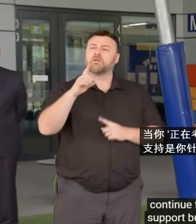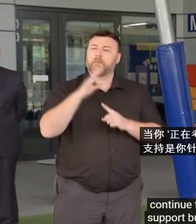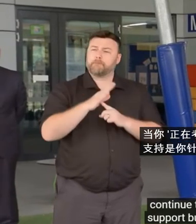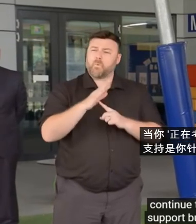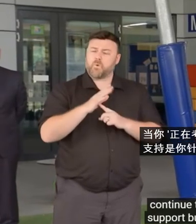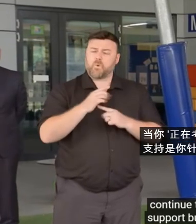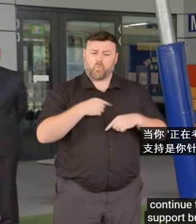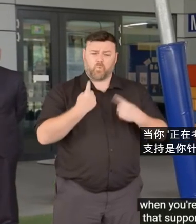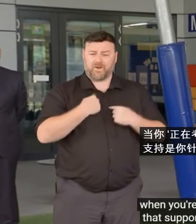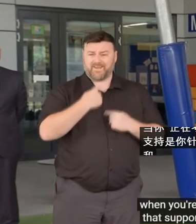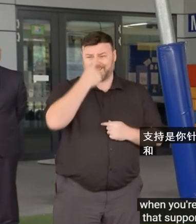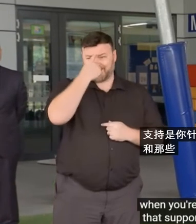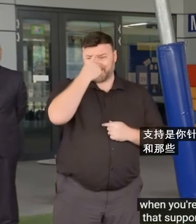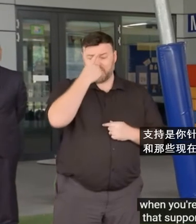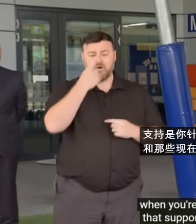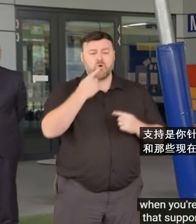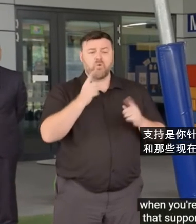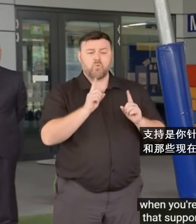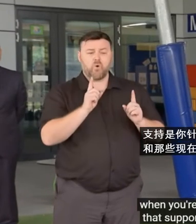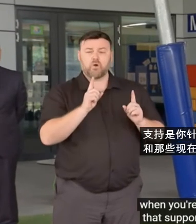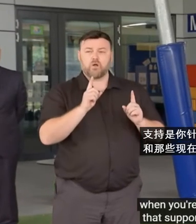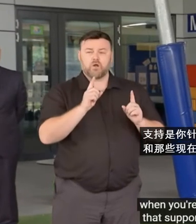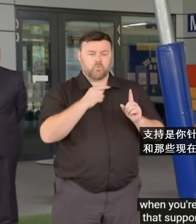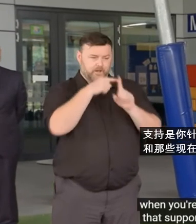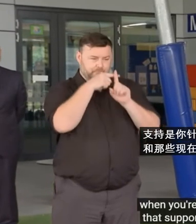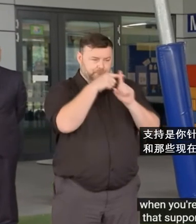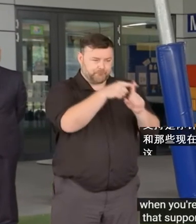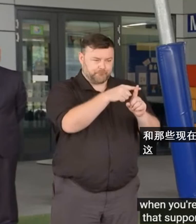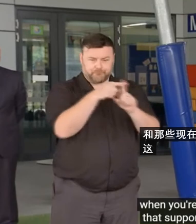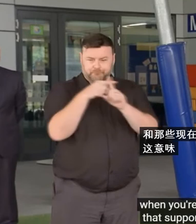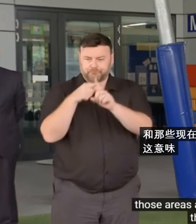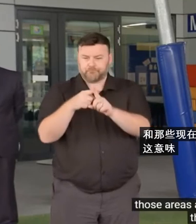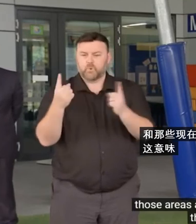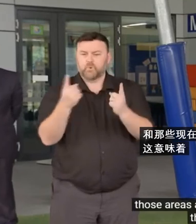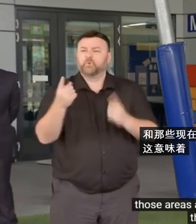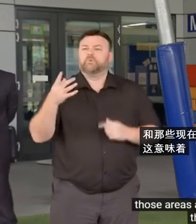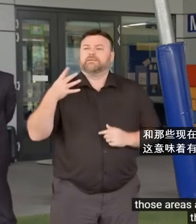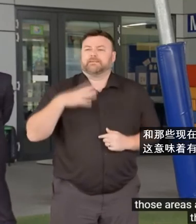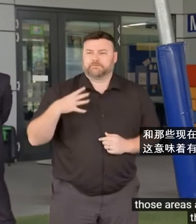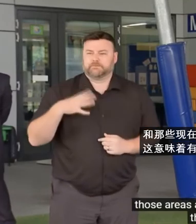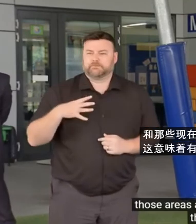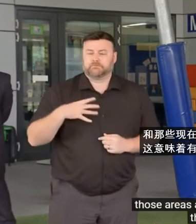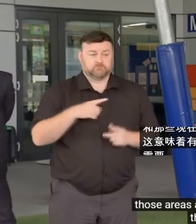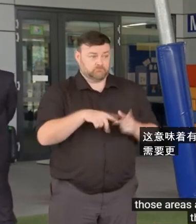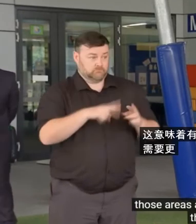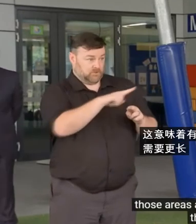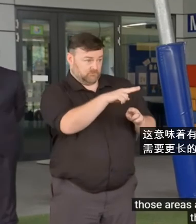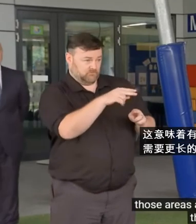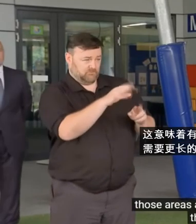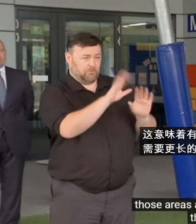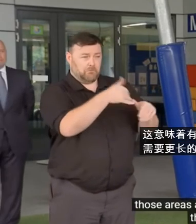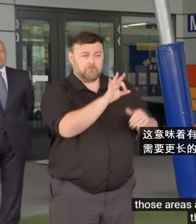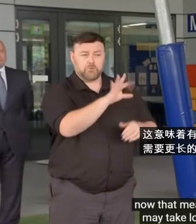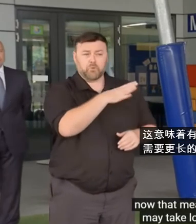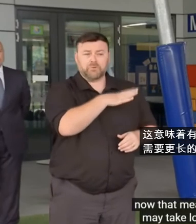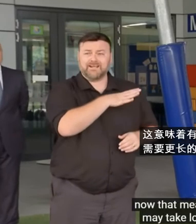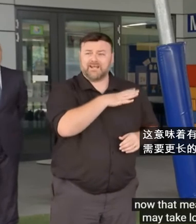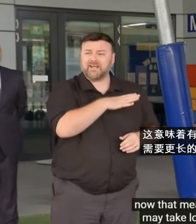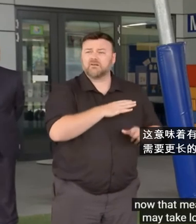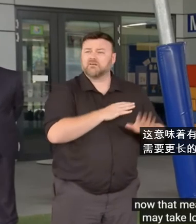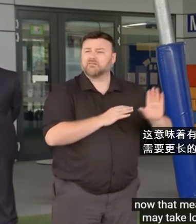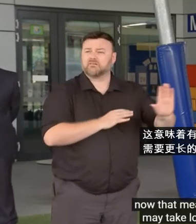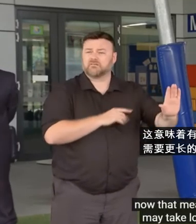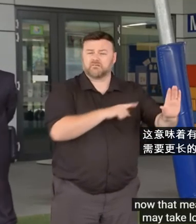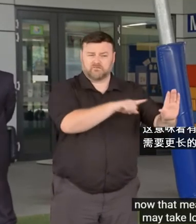you target those areas and those businesses that need it. Now, that means that sometimes it may take longer, but